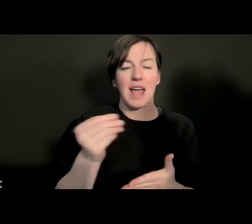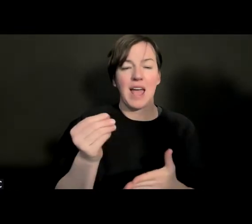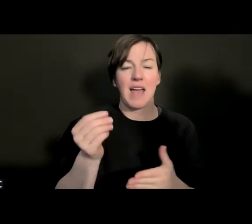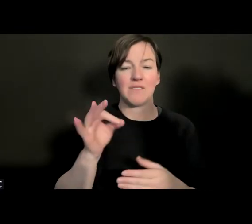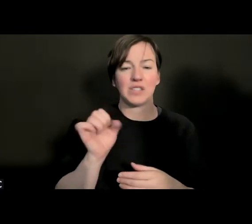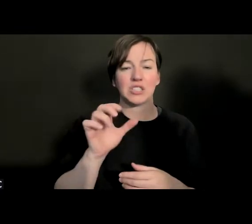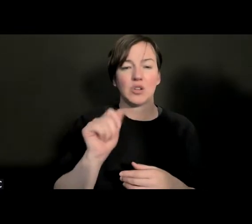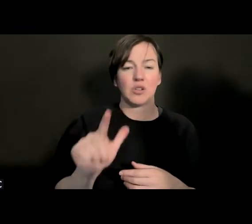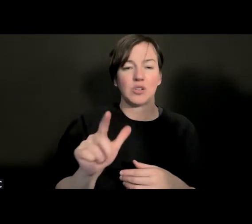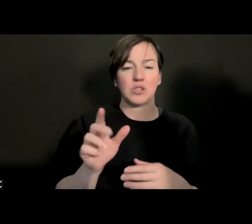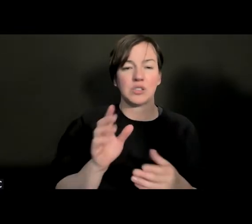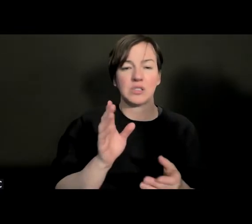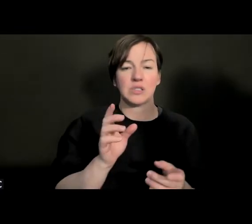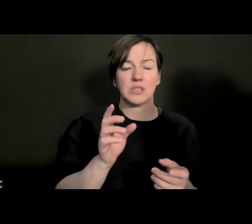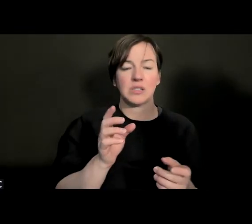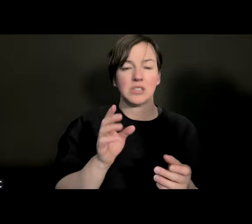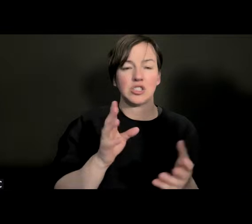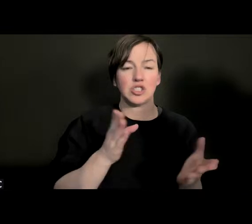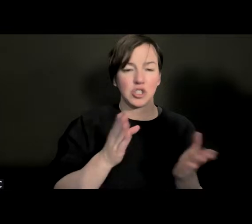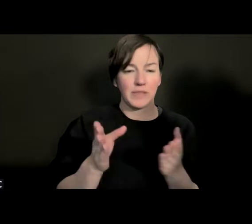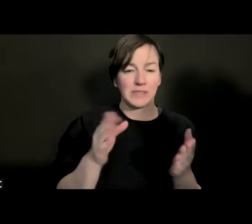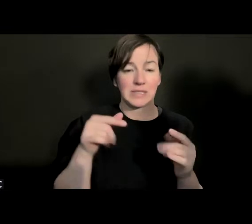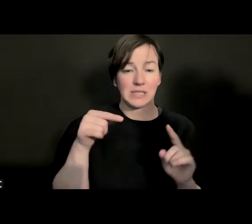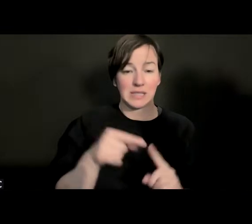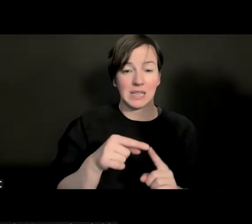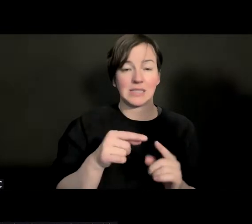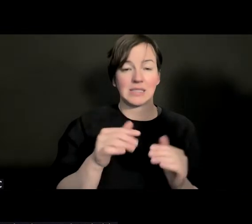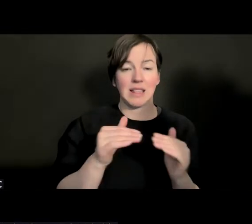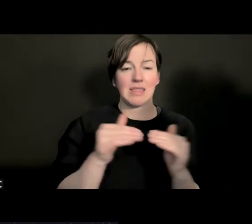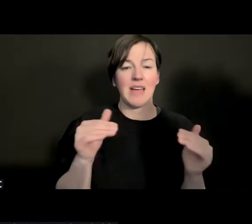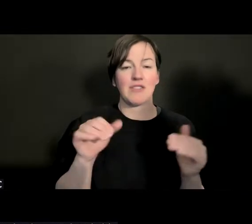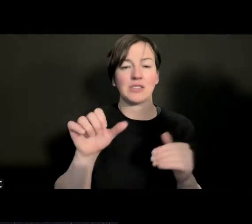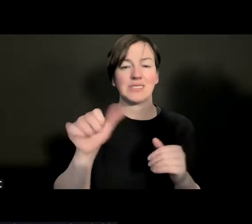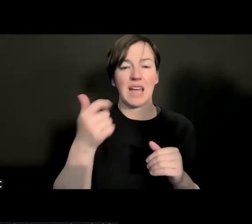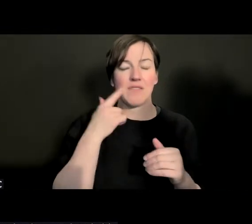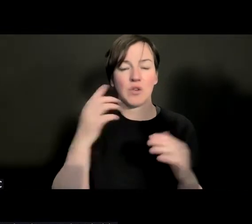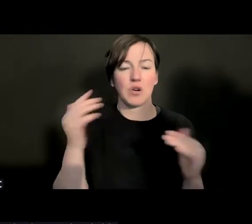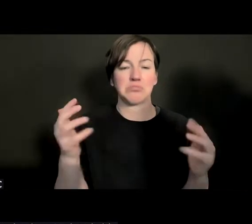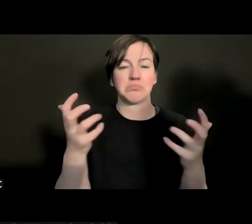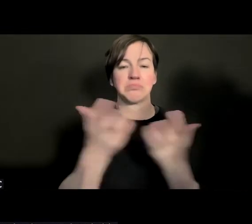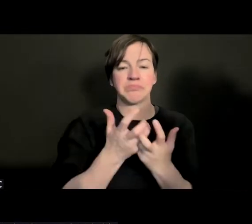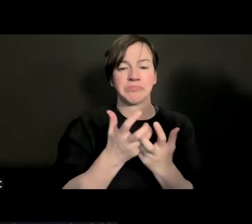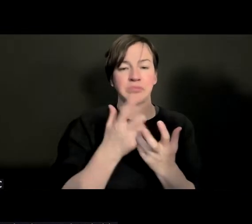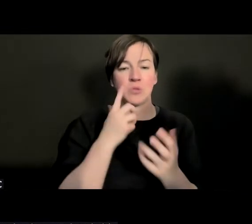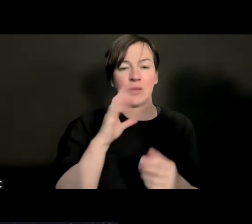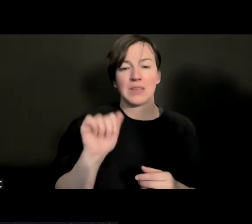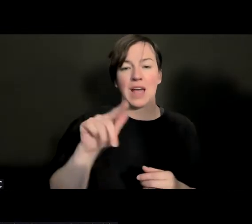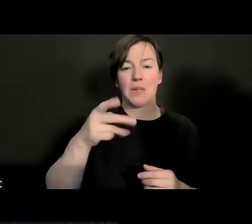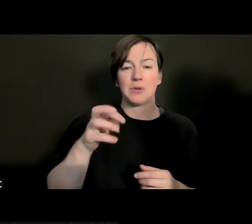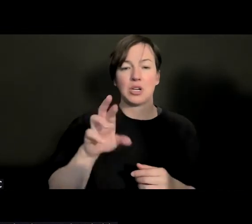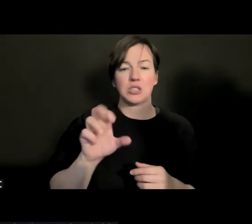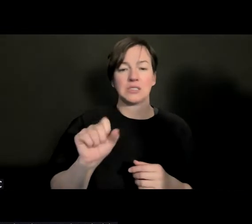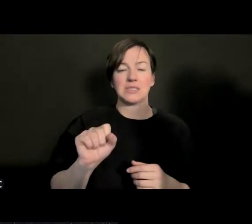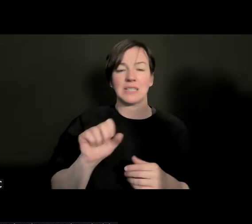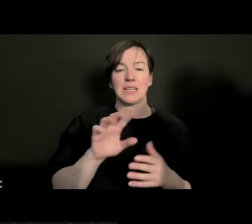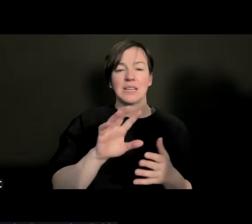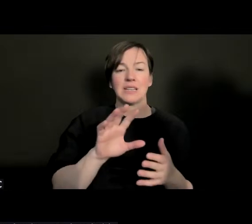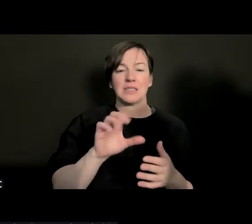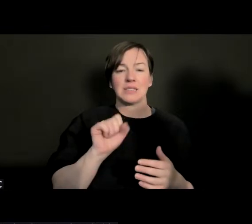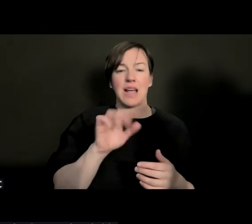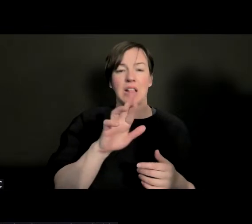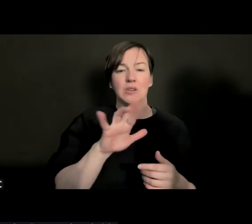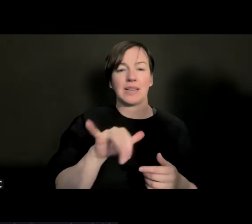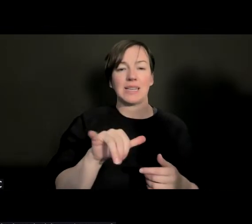salary change to salary schedule level 10 in order to comply with the CalPERS salary schedule requirements of